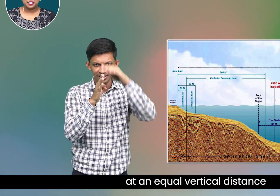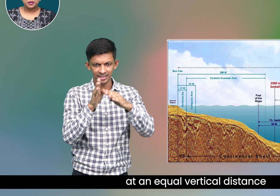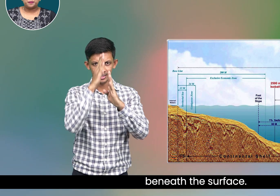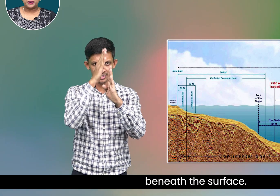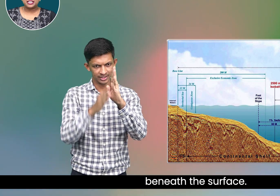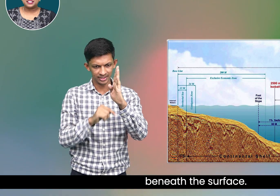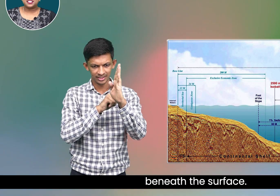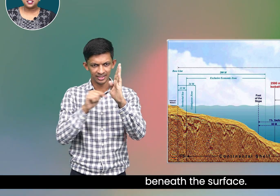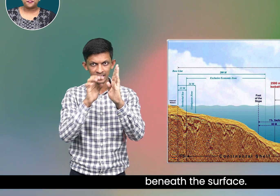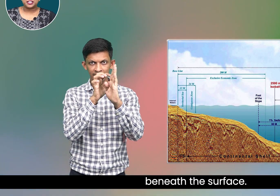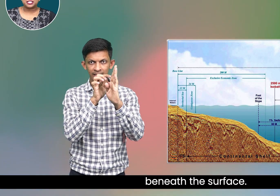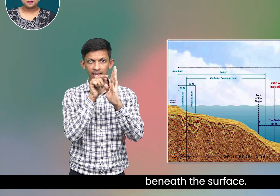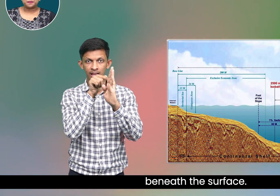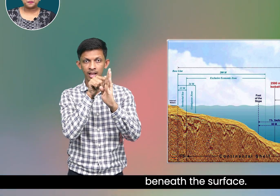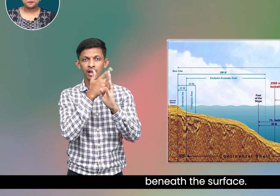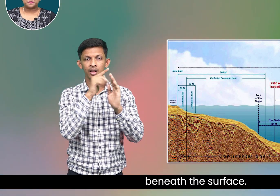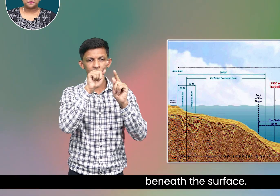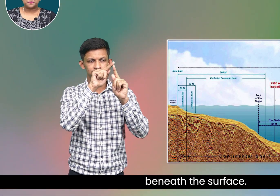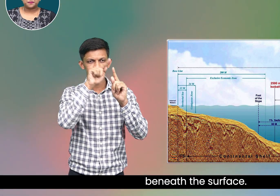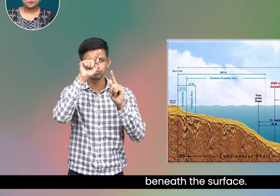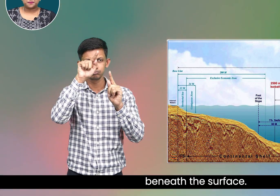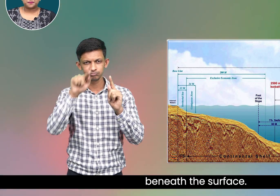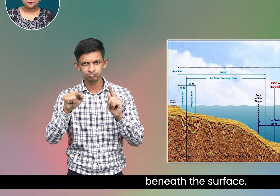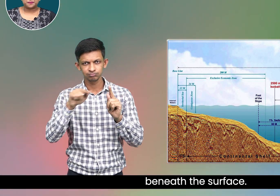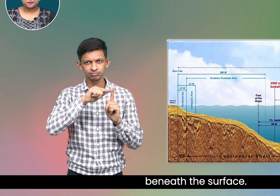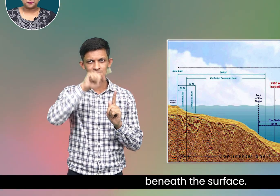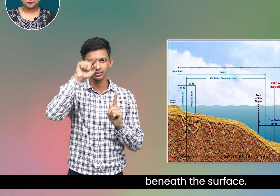distance beneath the surface.